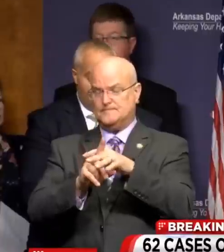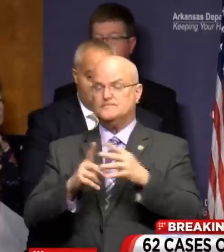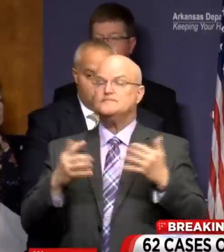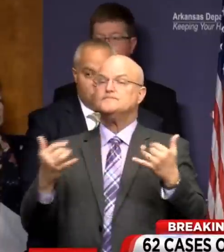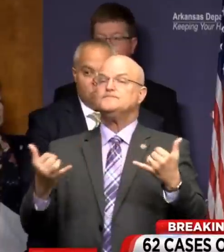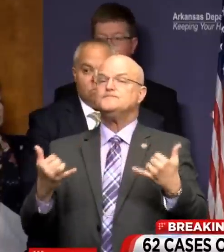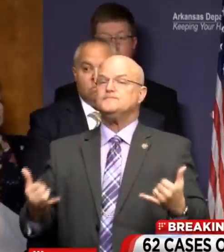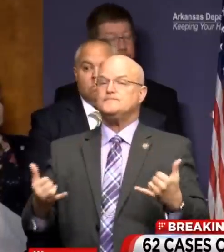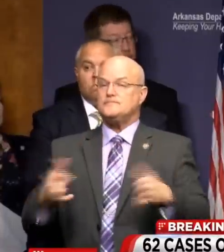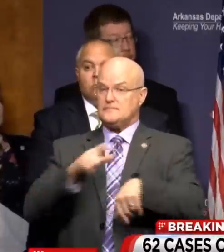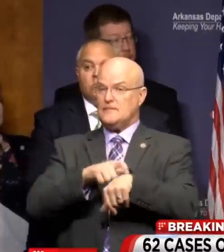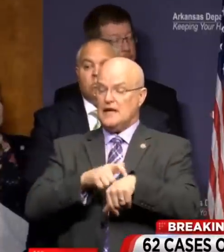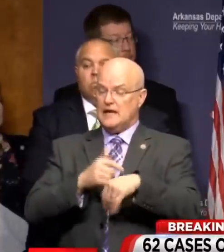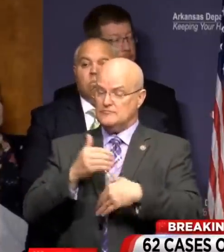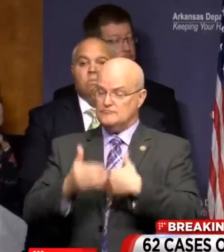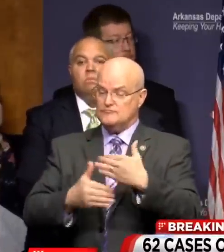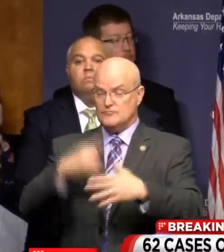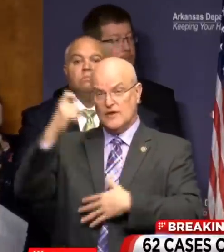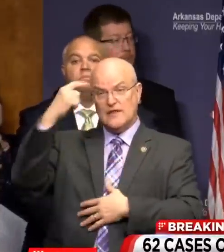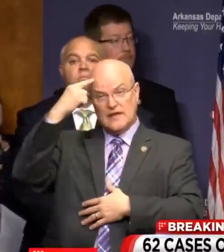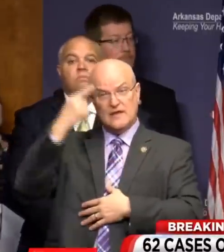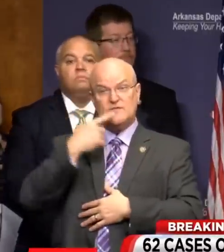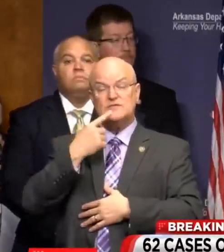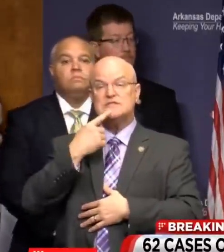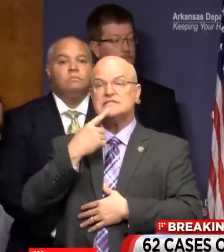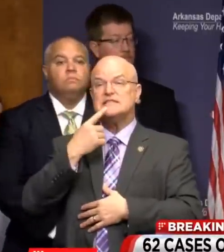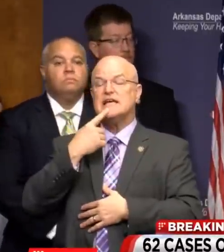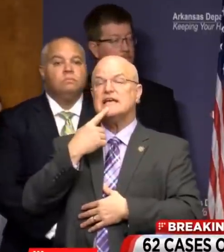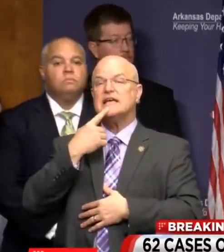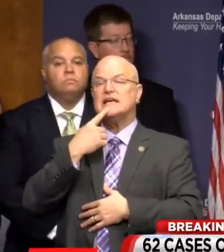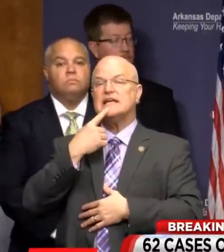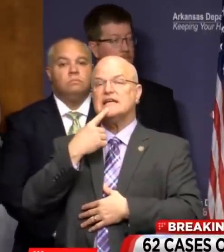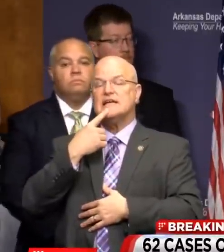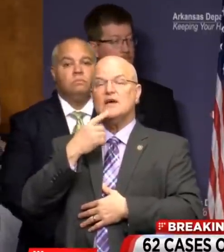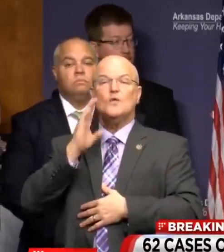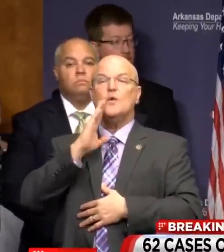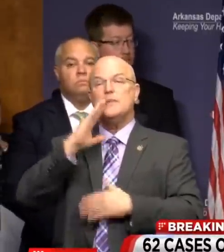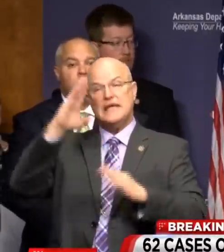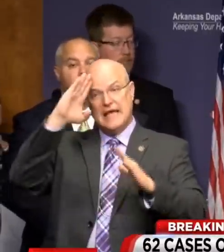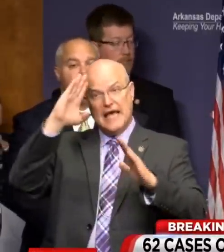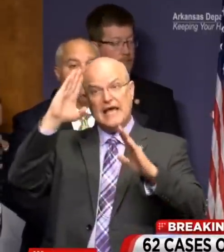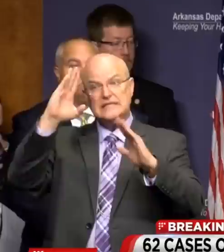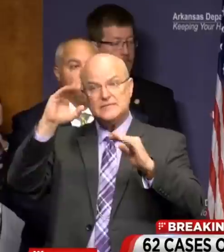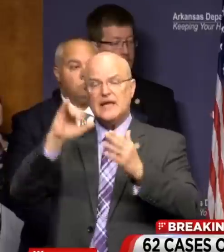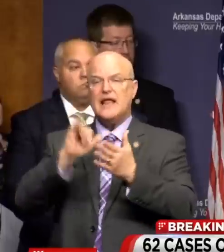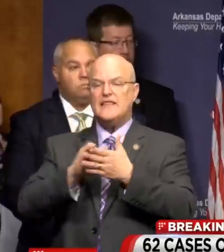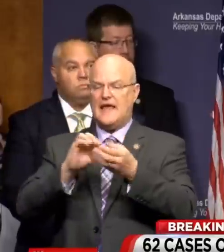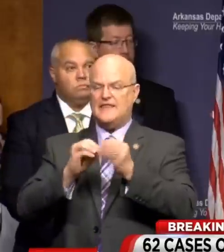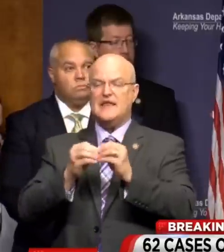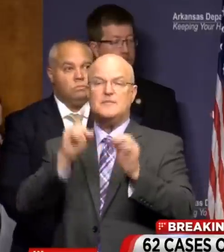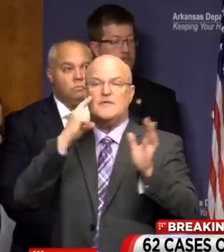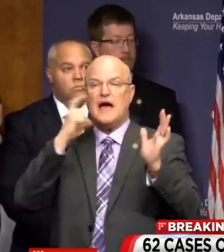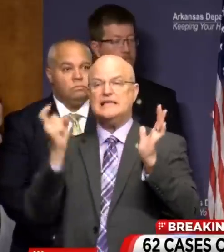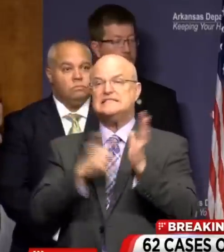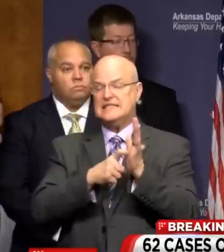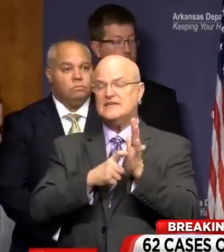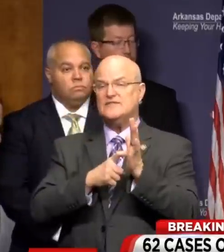Now, as time goes on, as the governor has said, it's to be expected that the number of